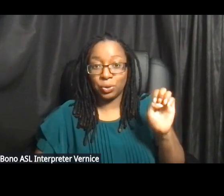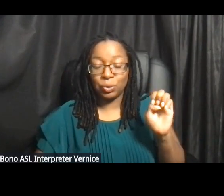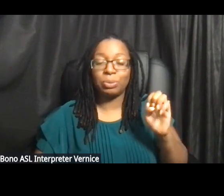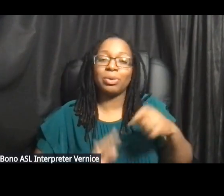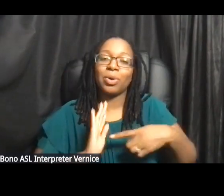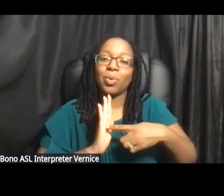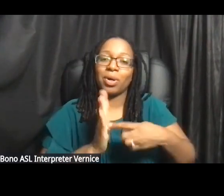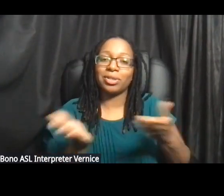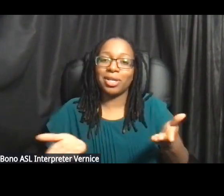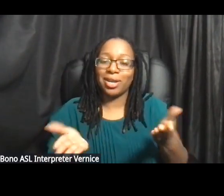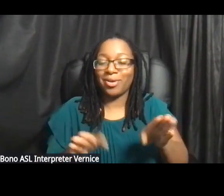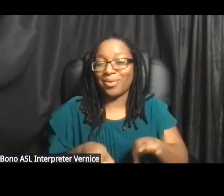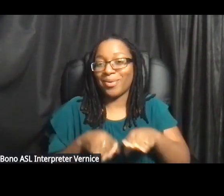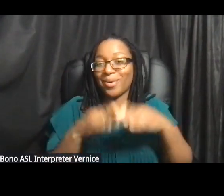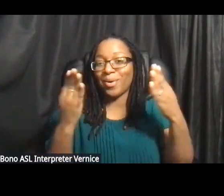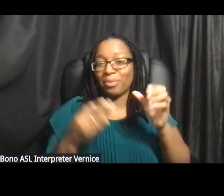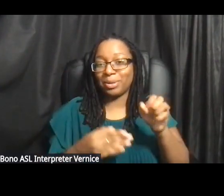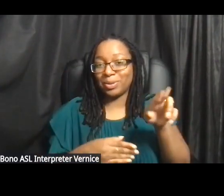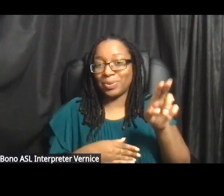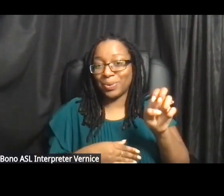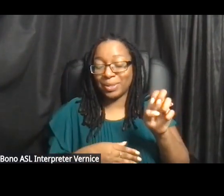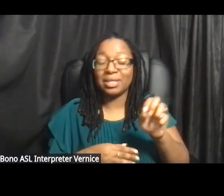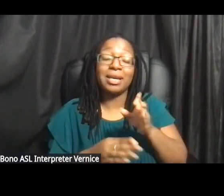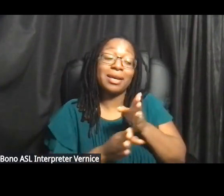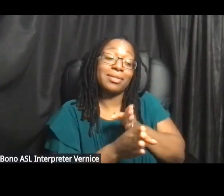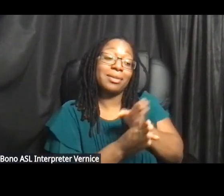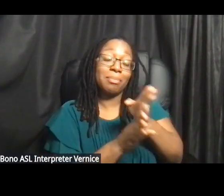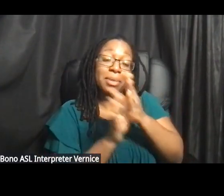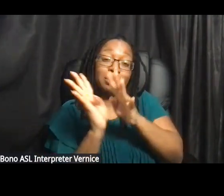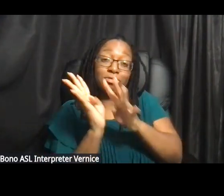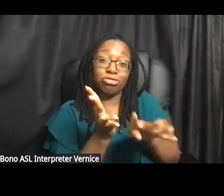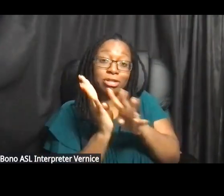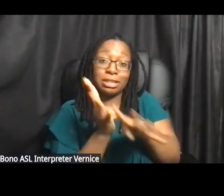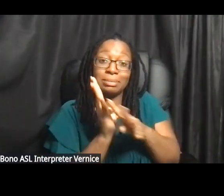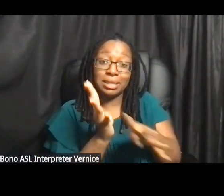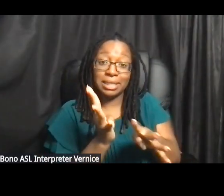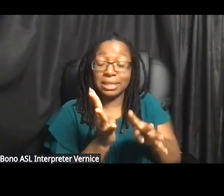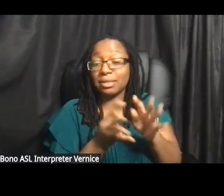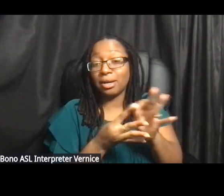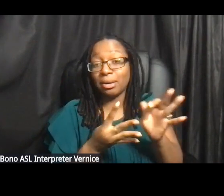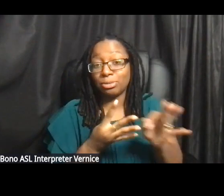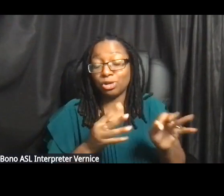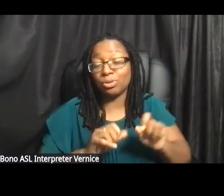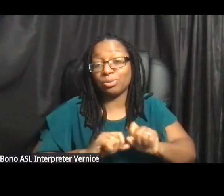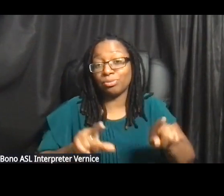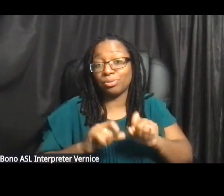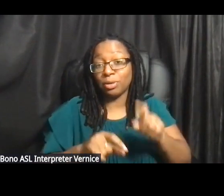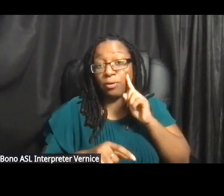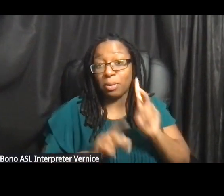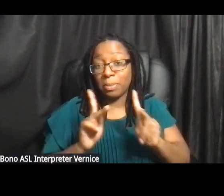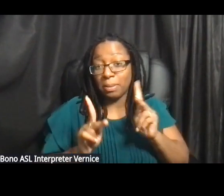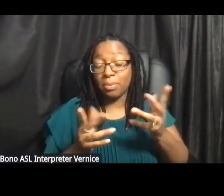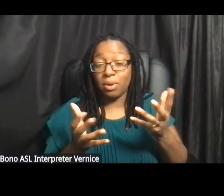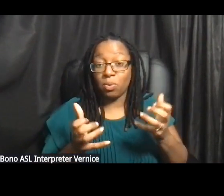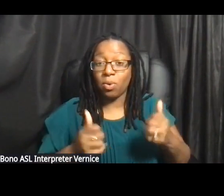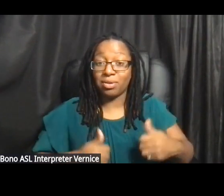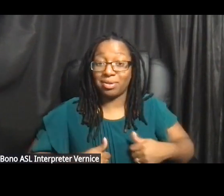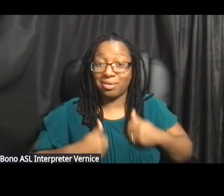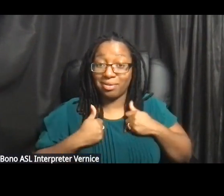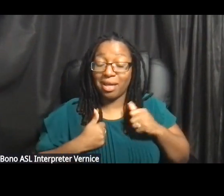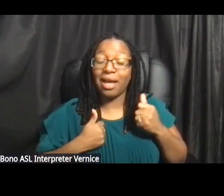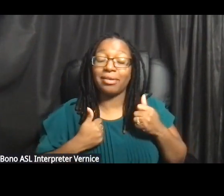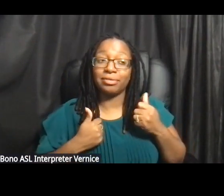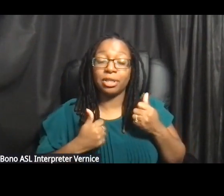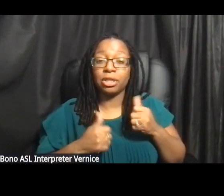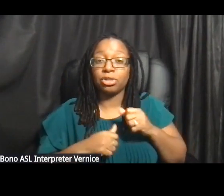platform. Our main streaming software that we recommend to people, if you ever want to live stream an event, open broadcasting software,